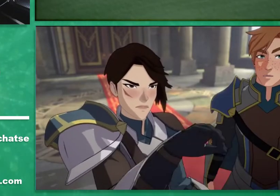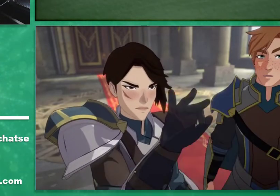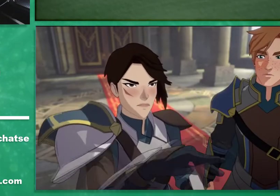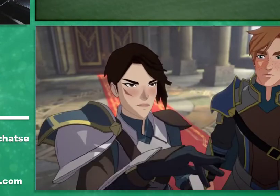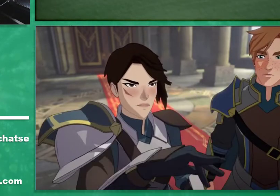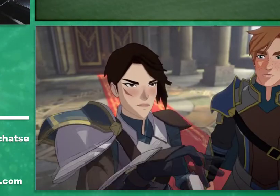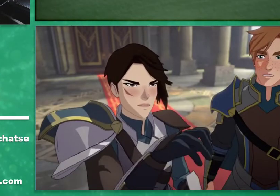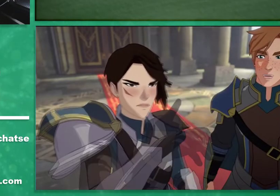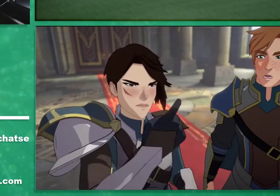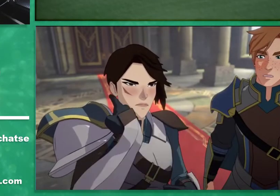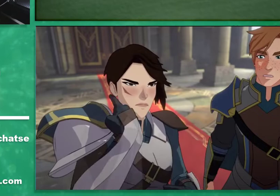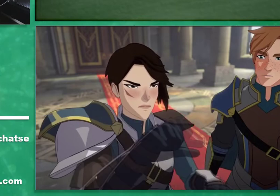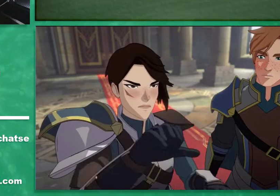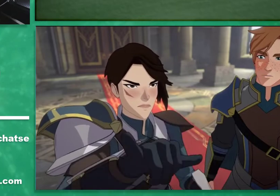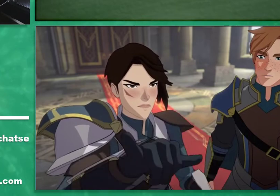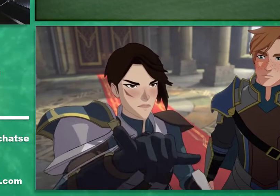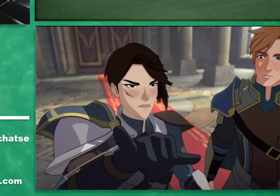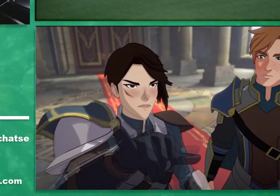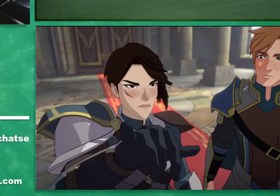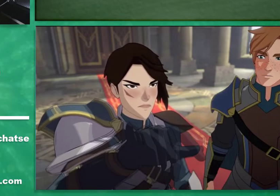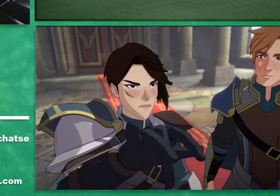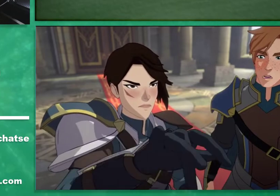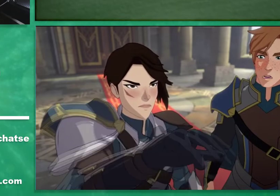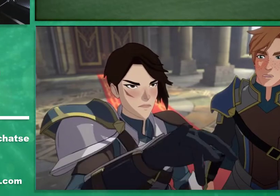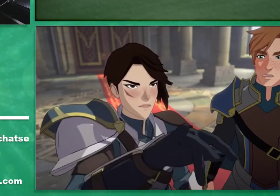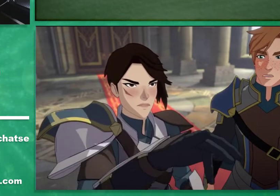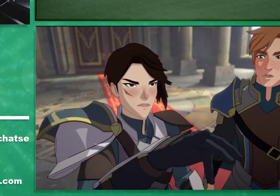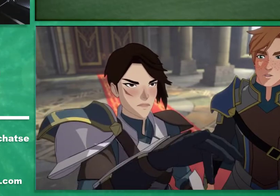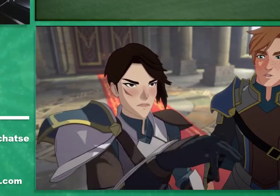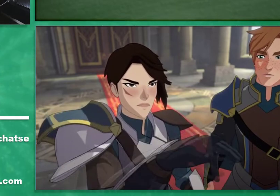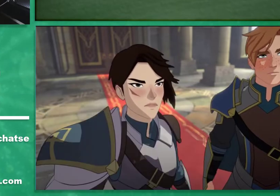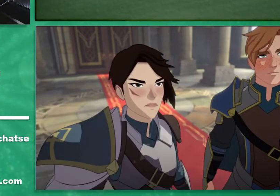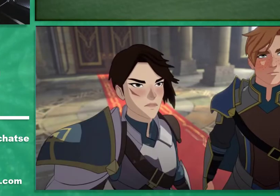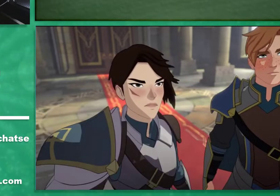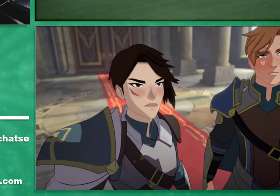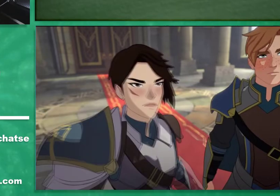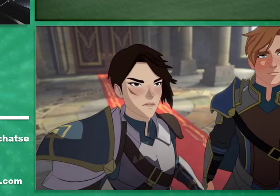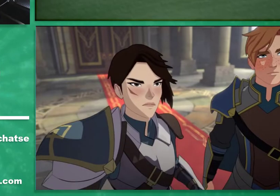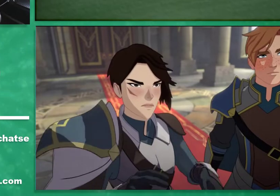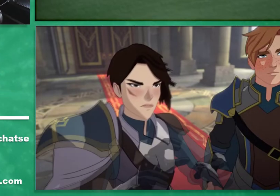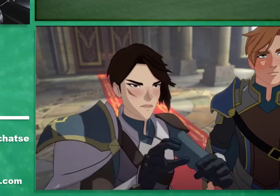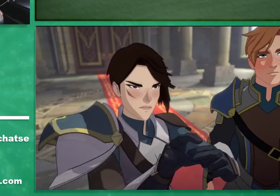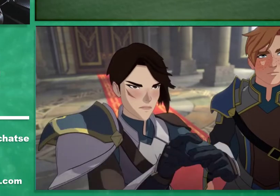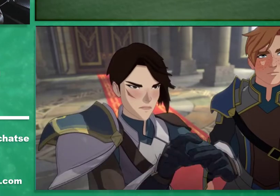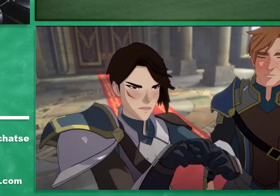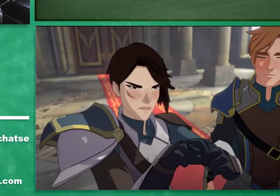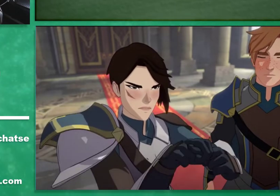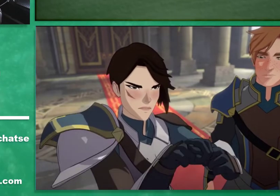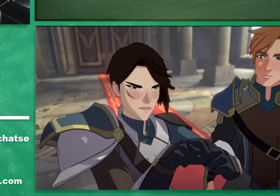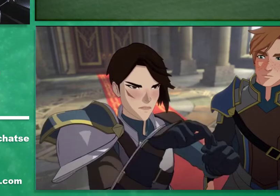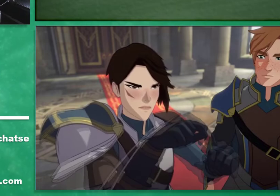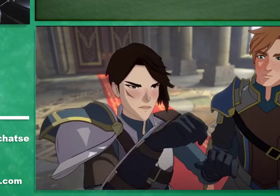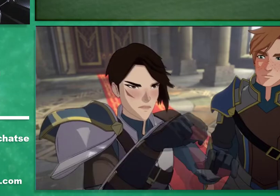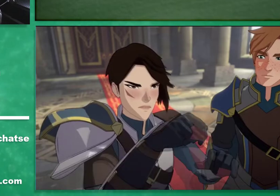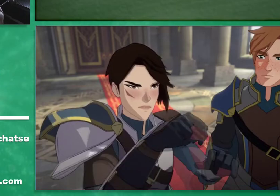Empty. I've never seen until done that way. I've never seen empty done that way, too. Again, it makes sense.